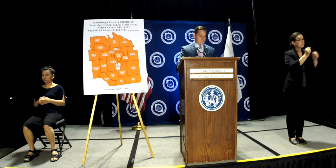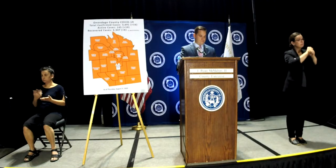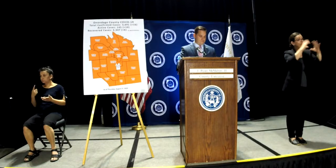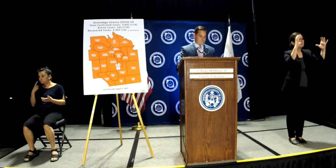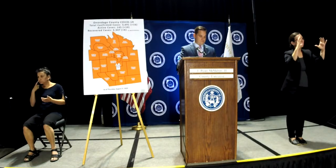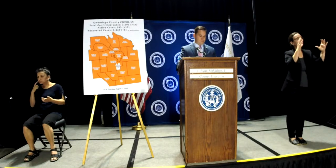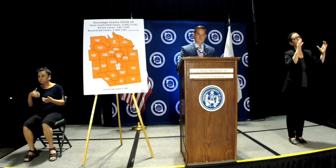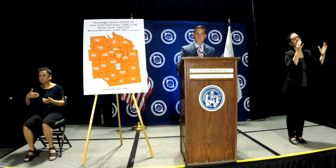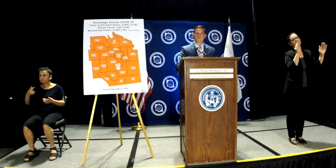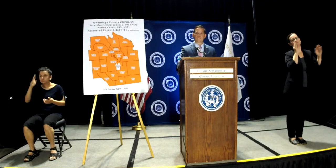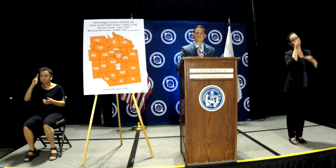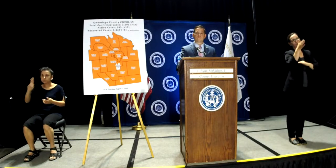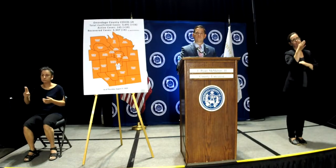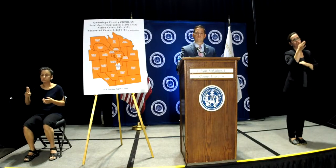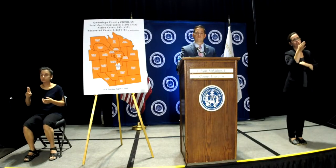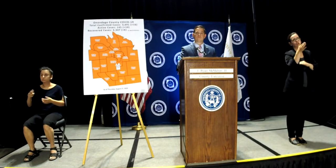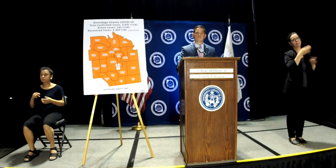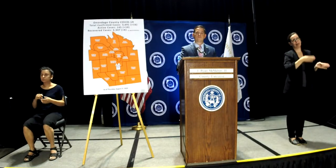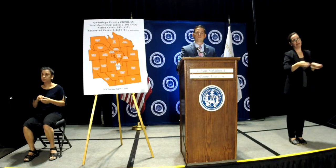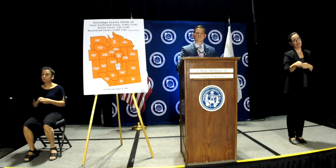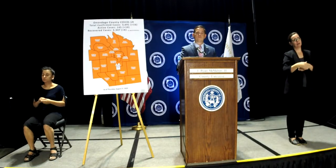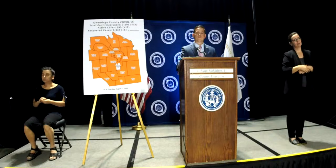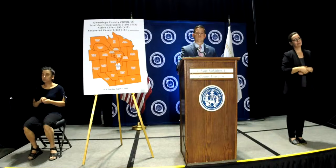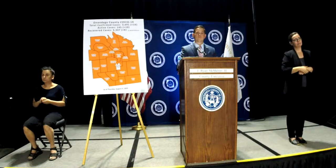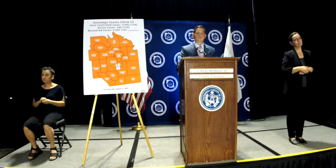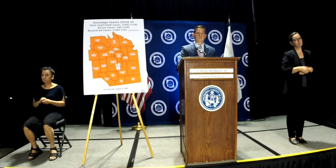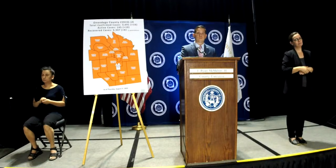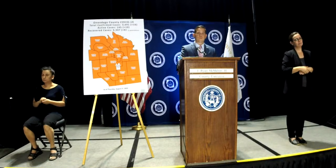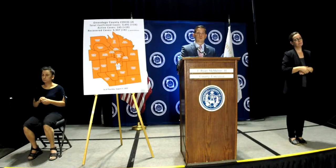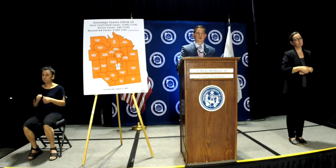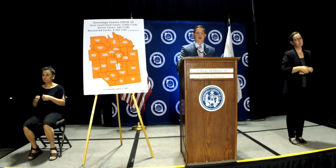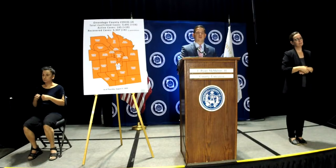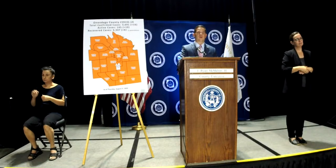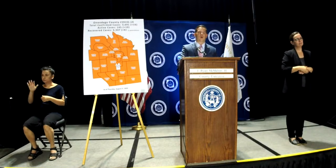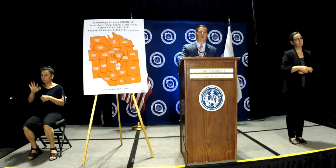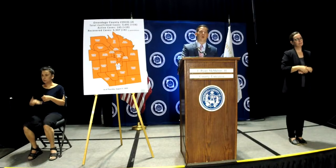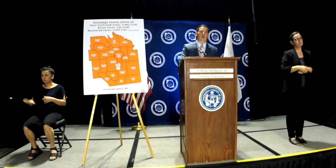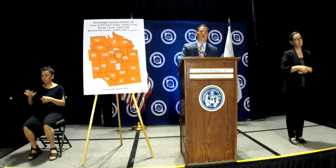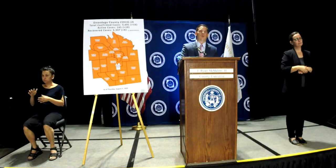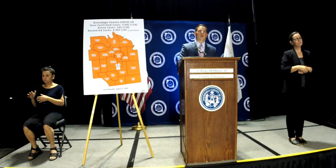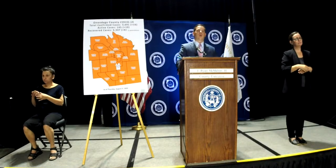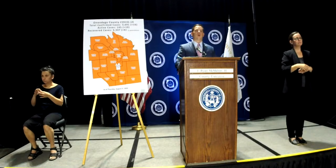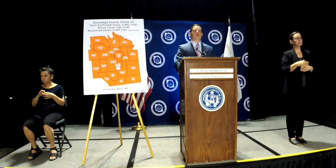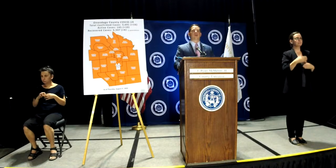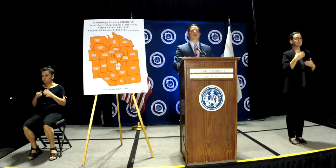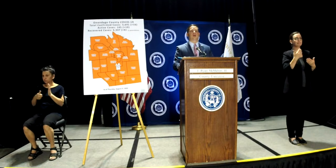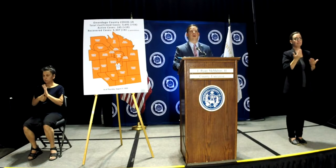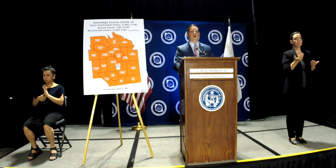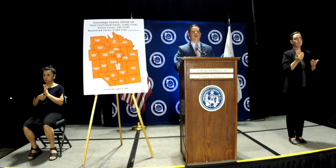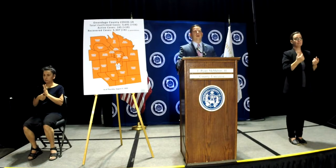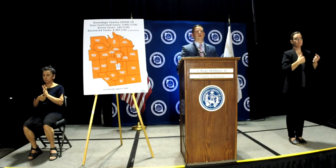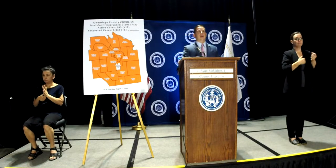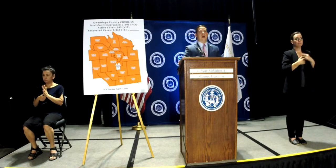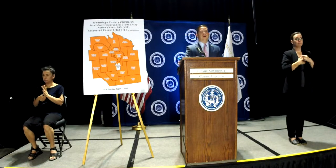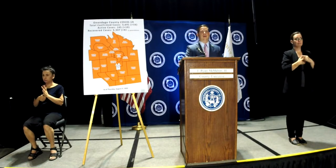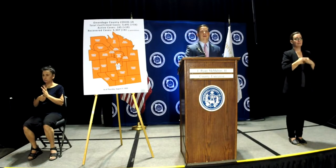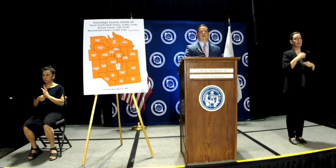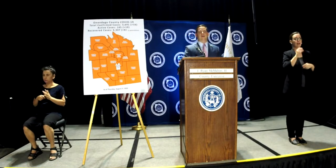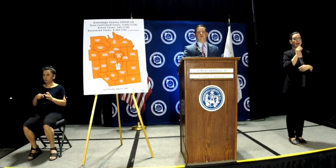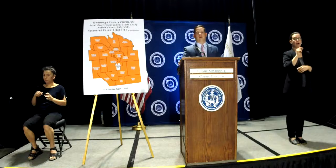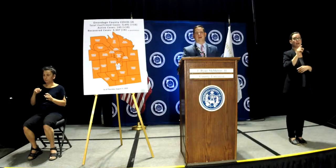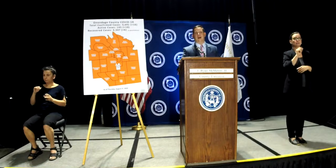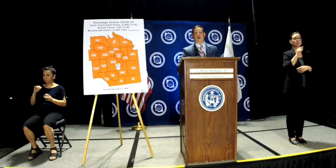Where's the county at with the sewage testing project? Yeah, so we are looking